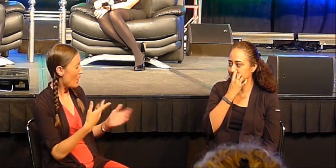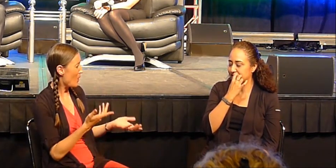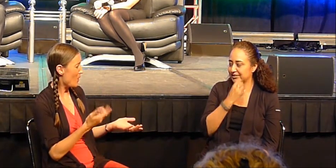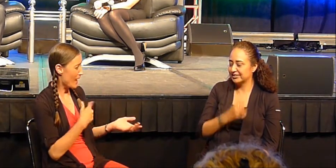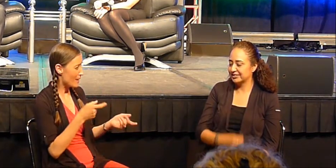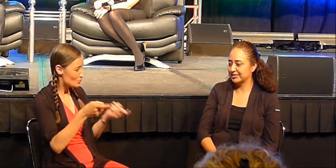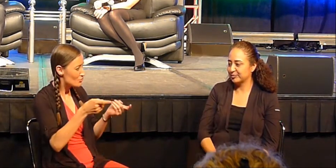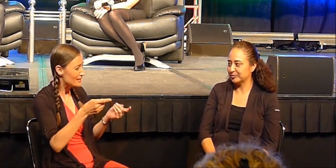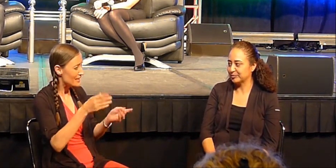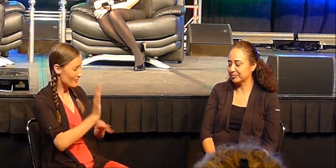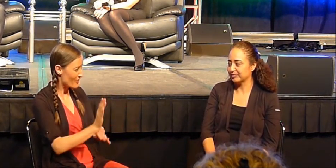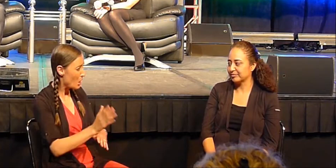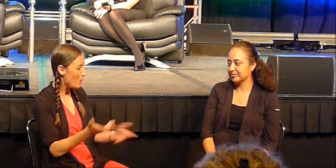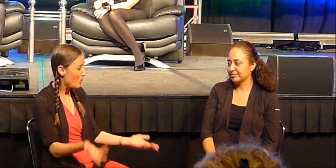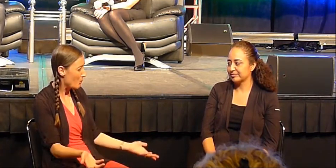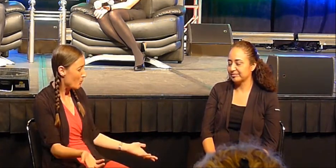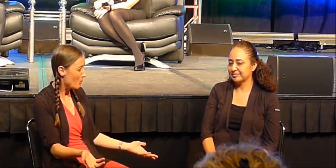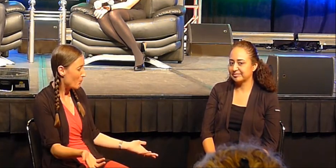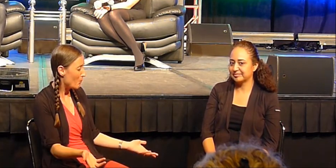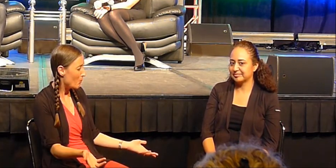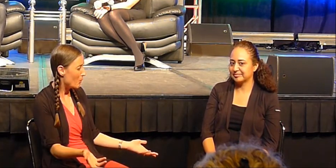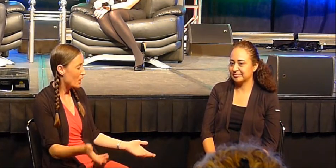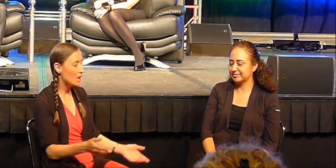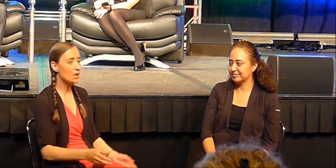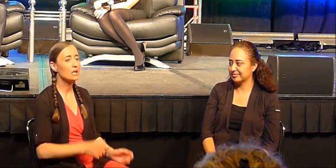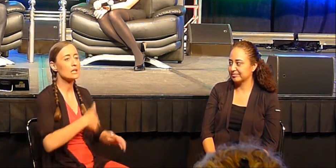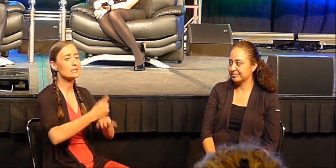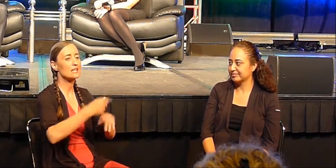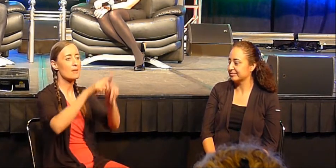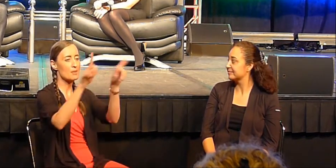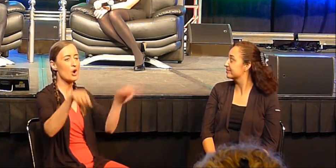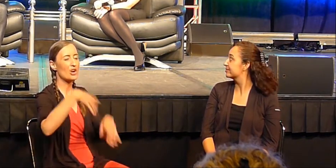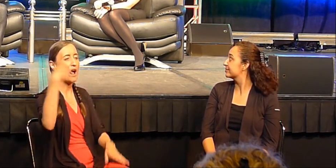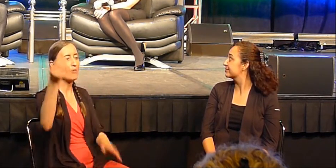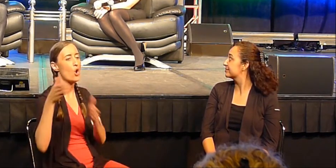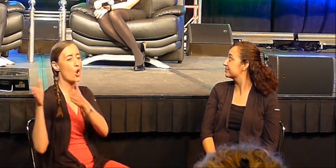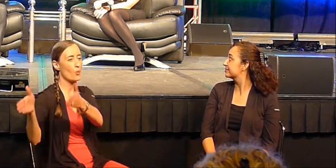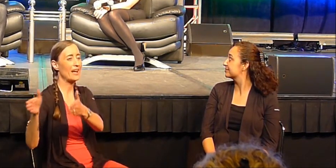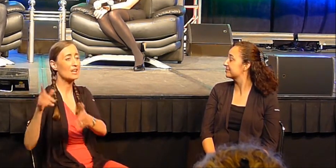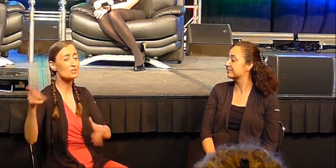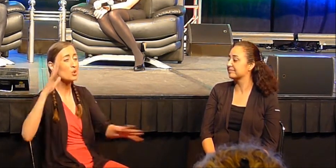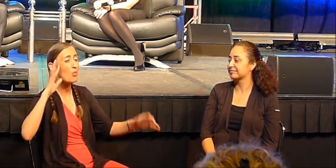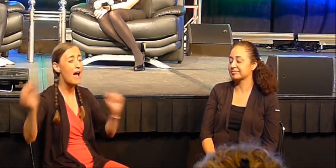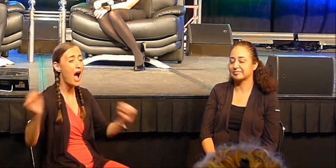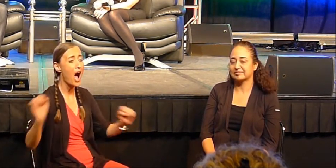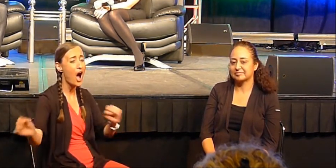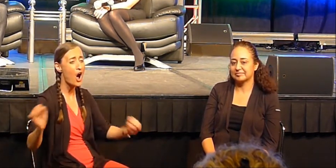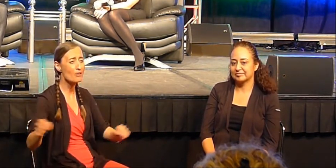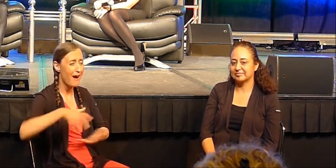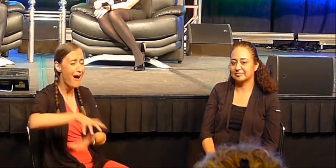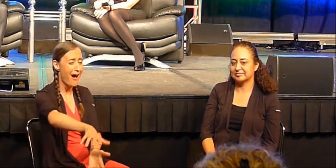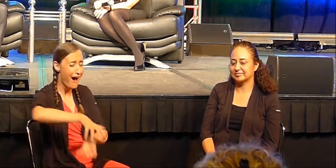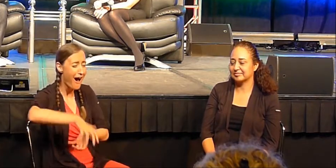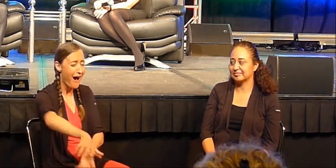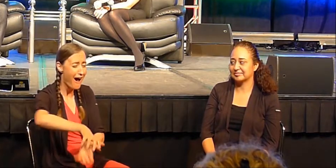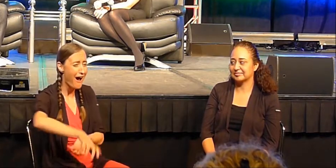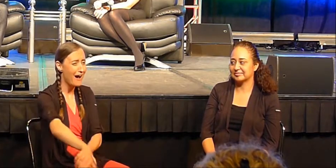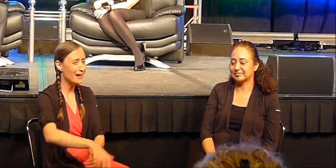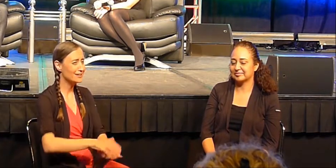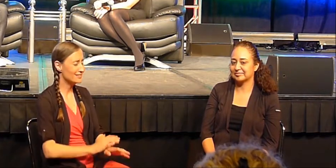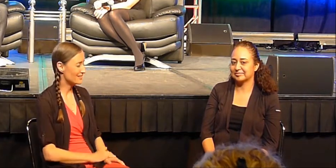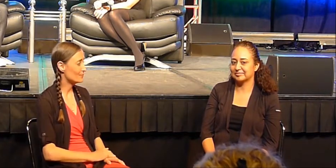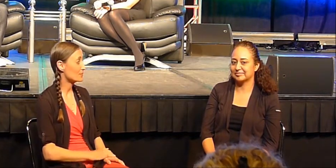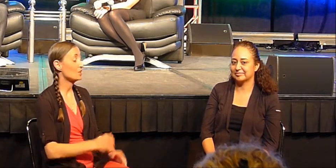the film. Where am I going to go? They set him up the monitor out in the hallway because his laugh is so loud.